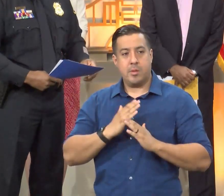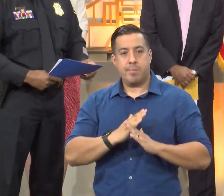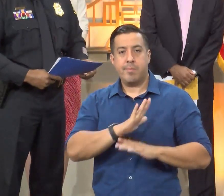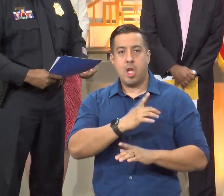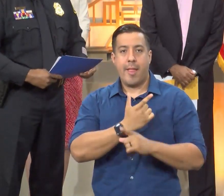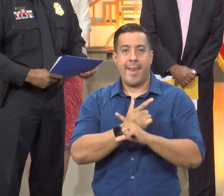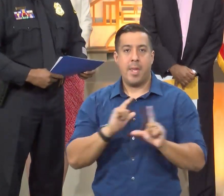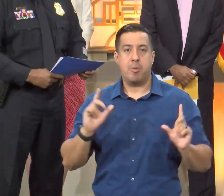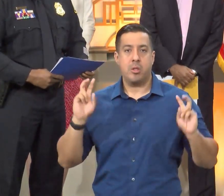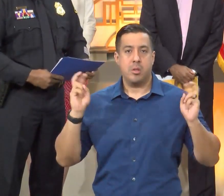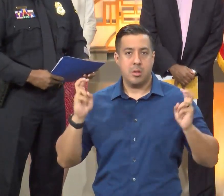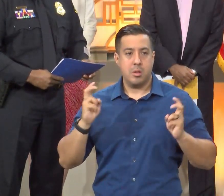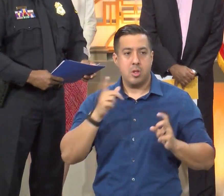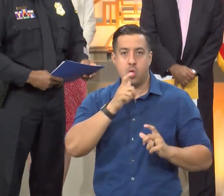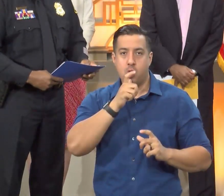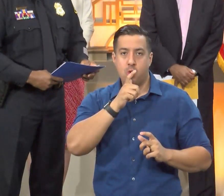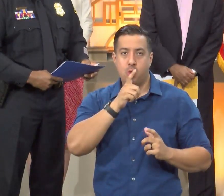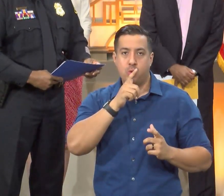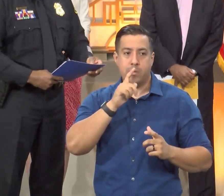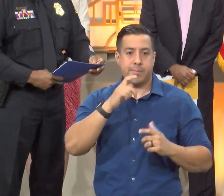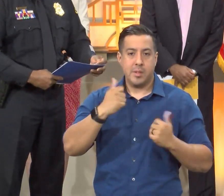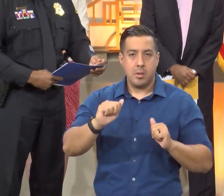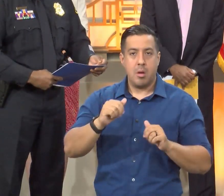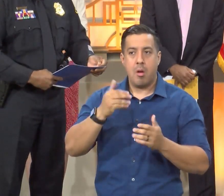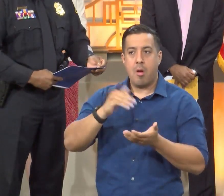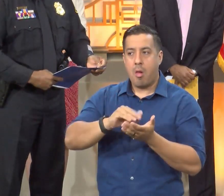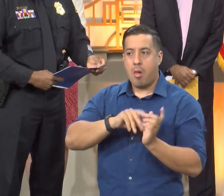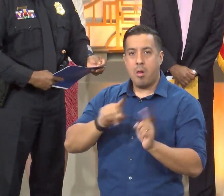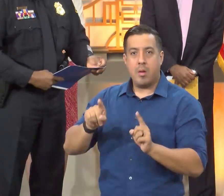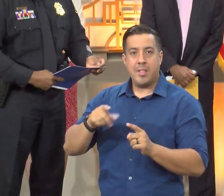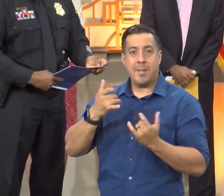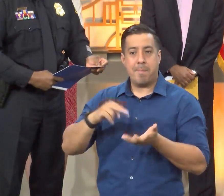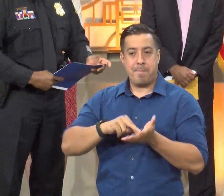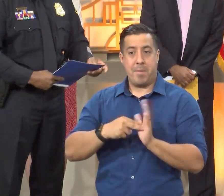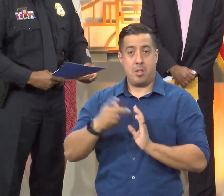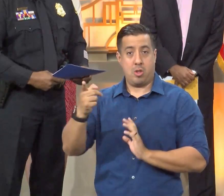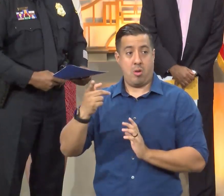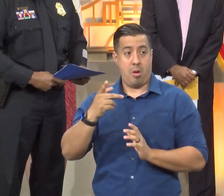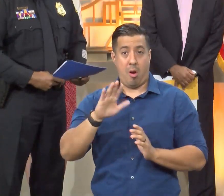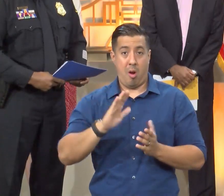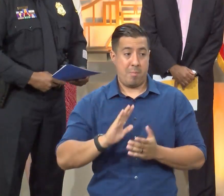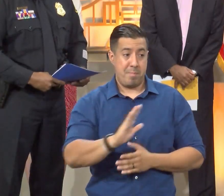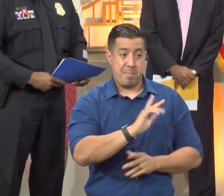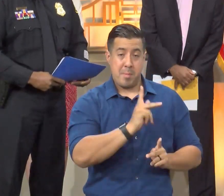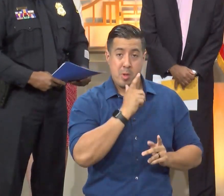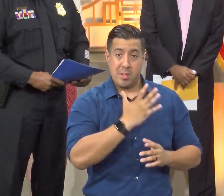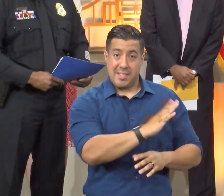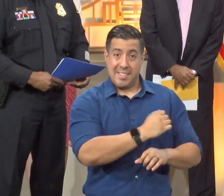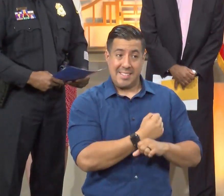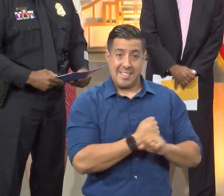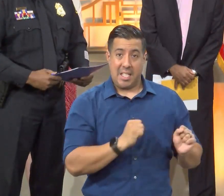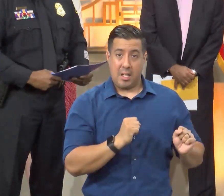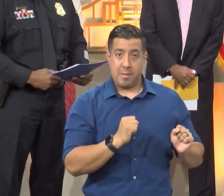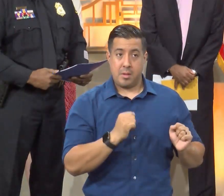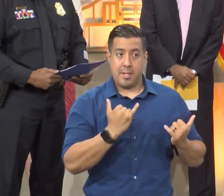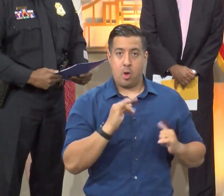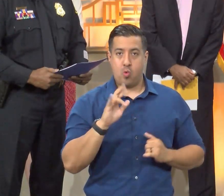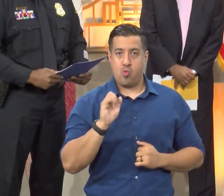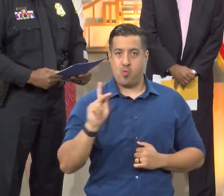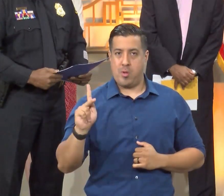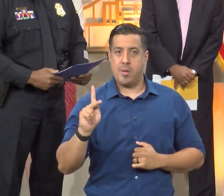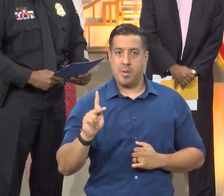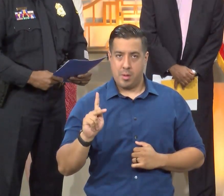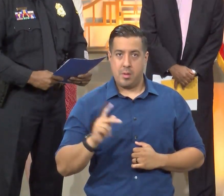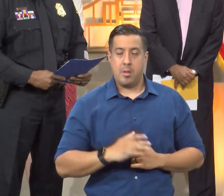the liberties of those offenders, you are immediately and automatically allowing the safety of every other Houstonian to take a back seat.